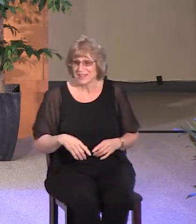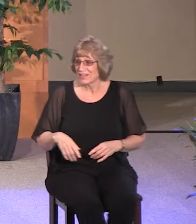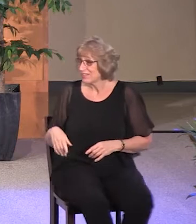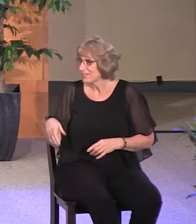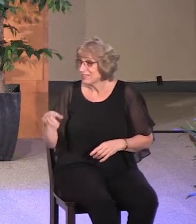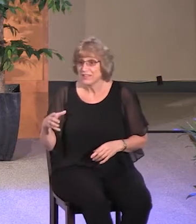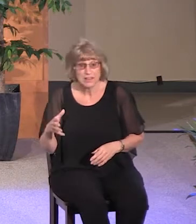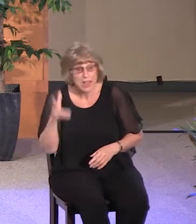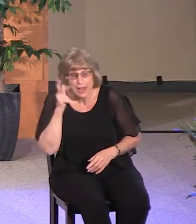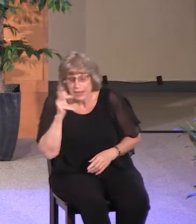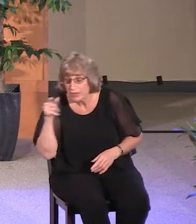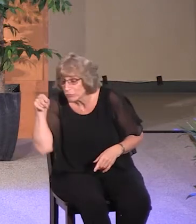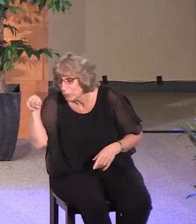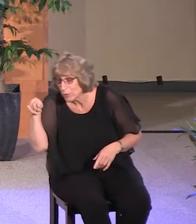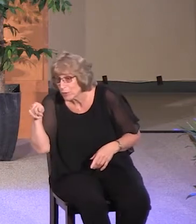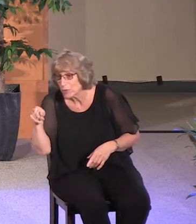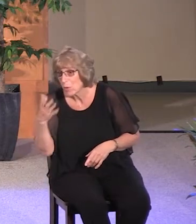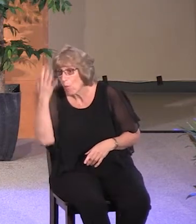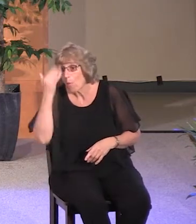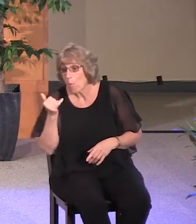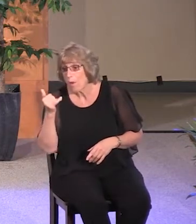Well, I didn't even hear anything from you. Why are you putting your hand